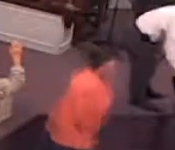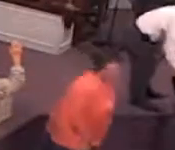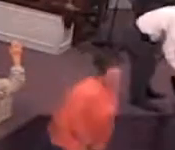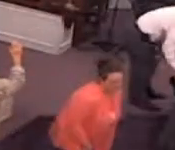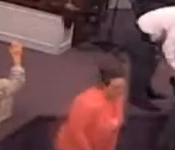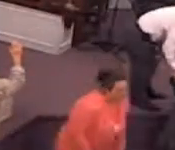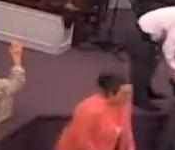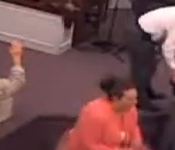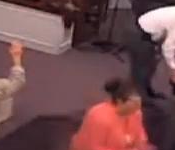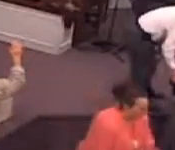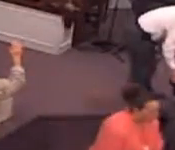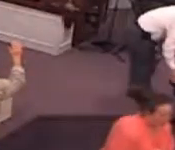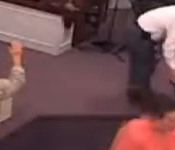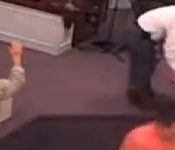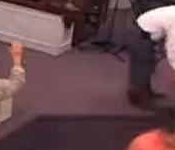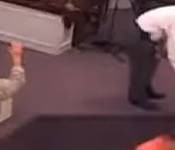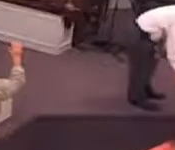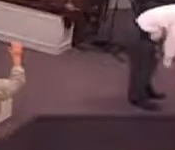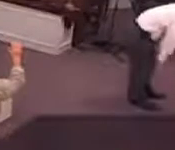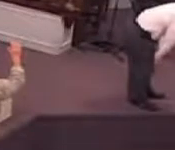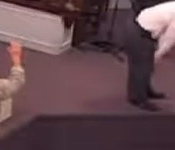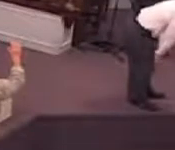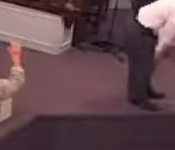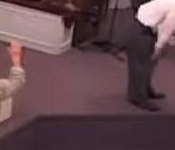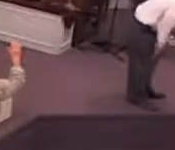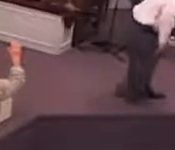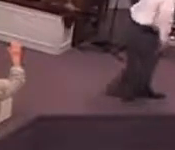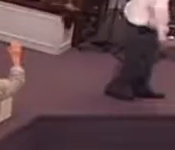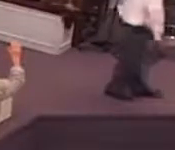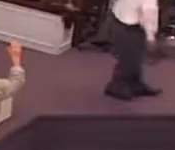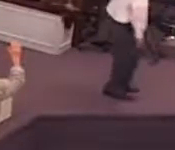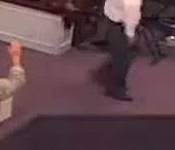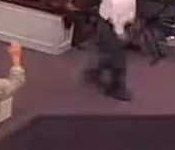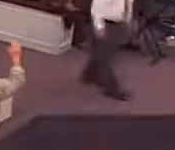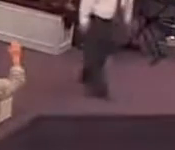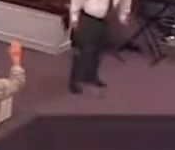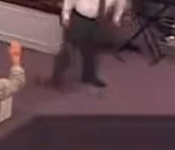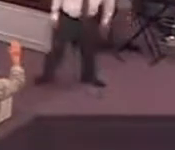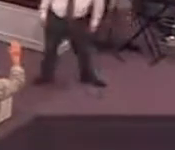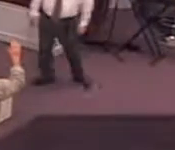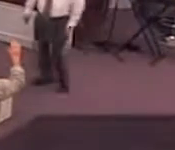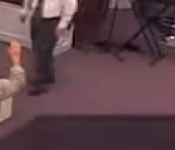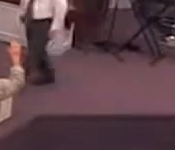Just Jan, would you mind just playing some organ music tonight? Would you mind?